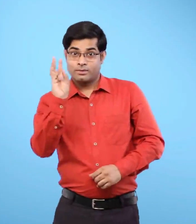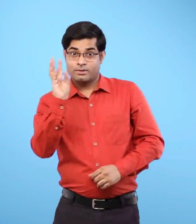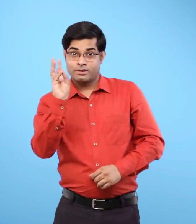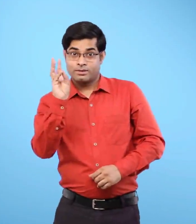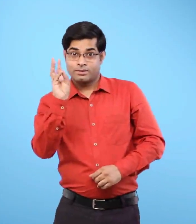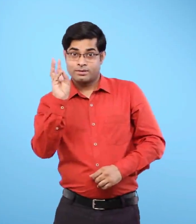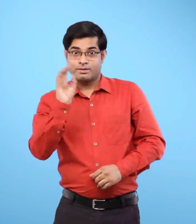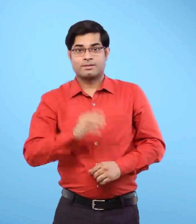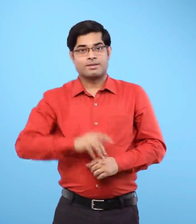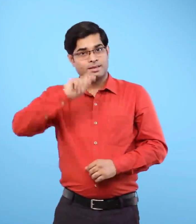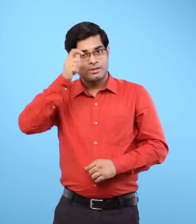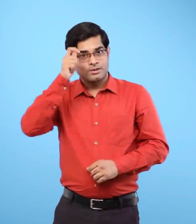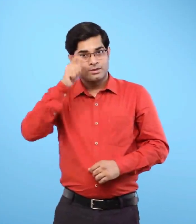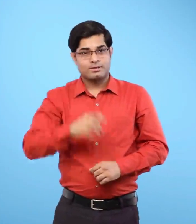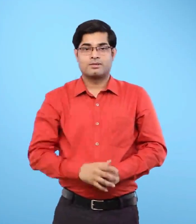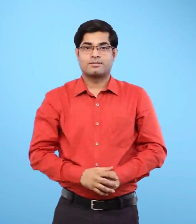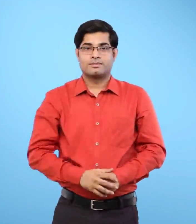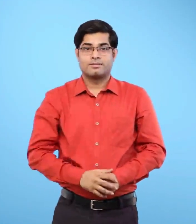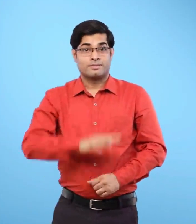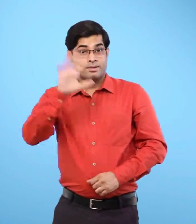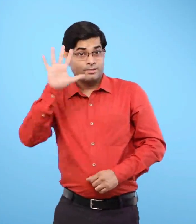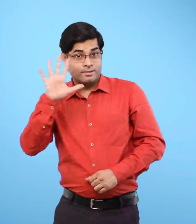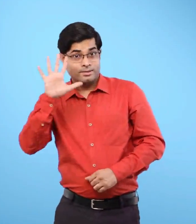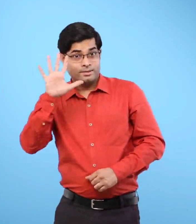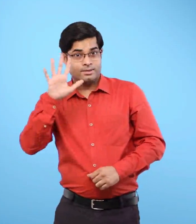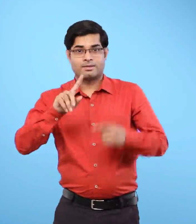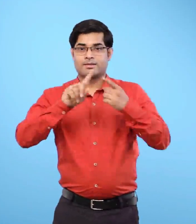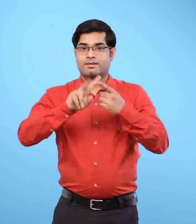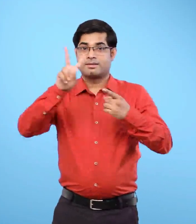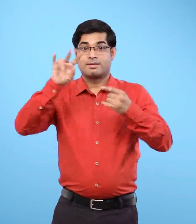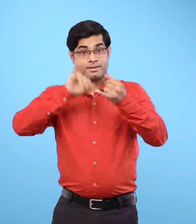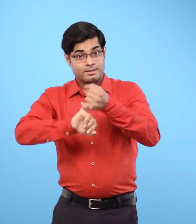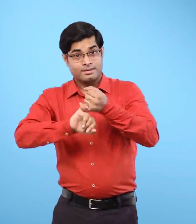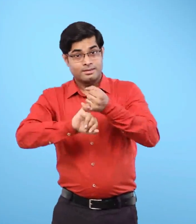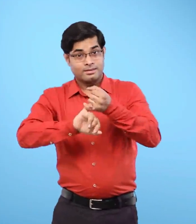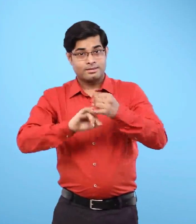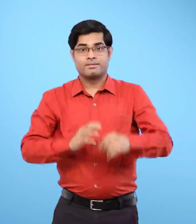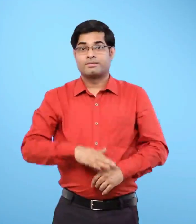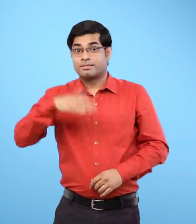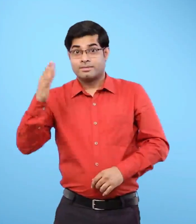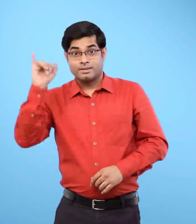4, English. Period 5, EVS. Period